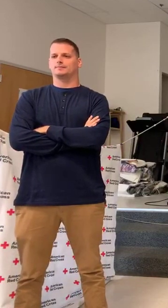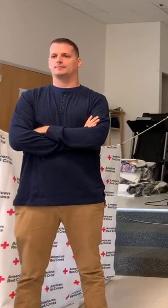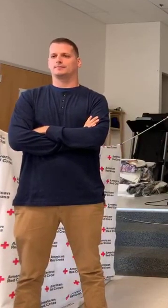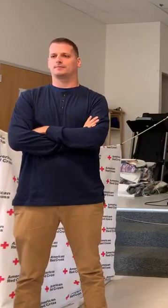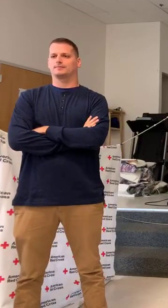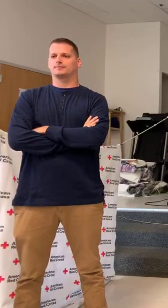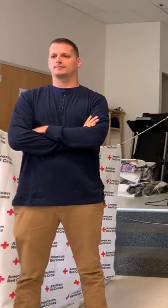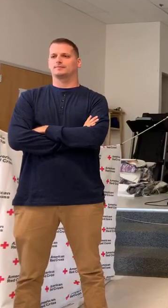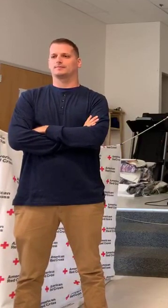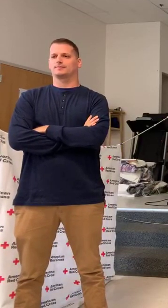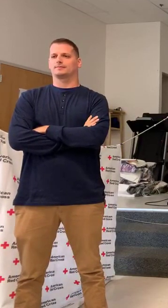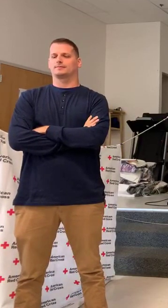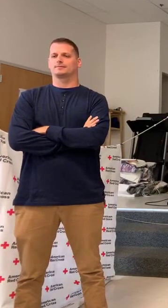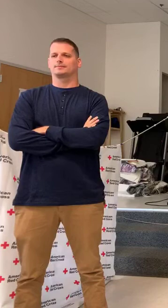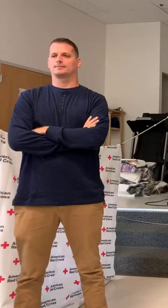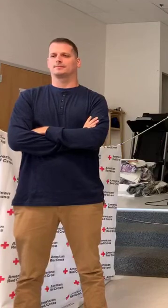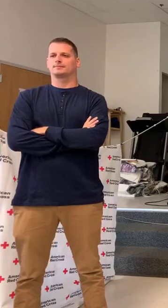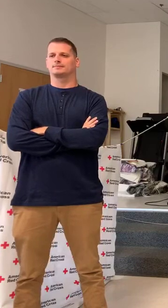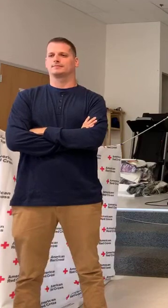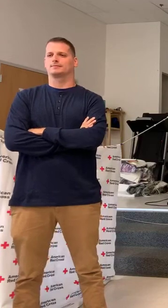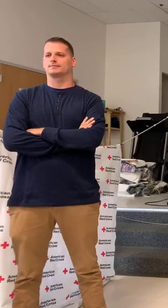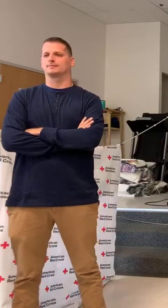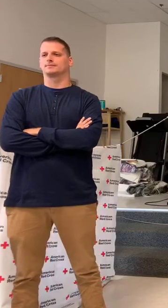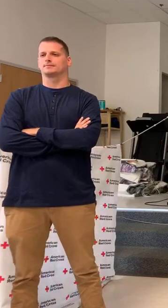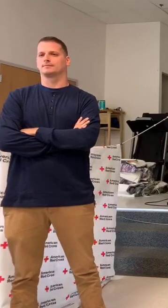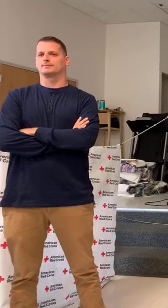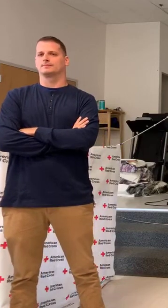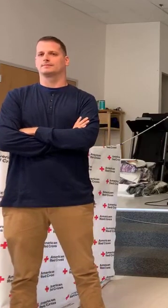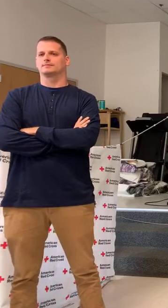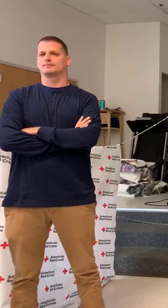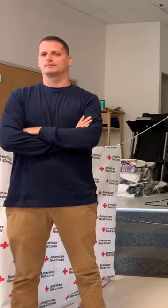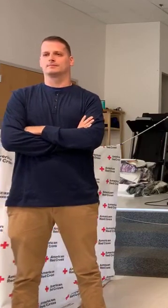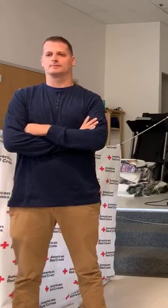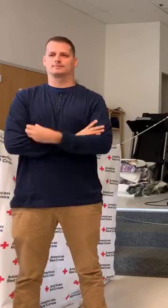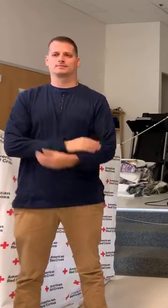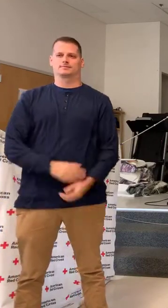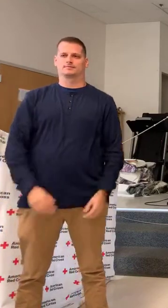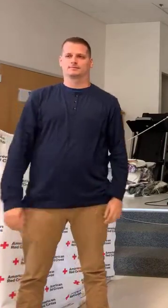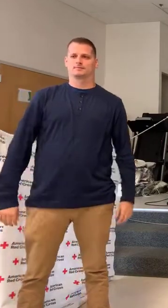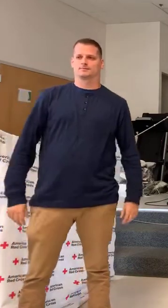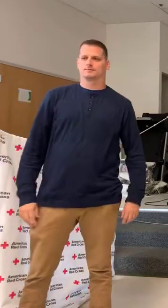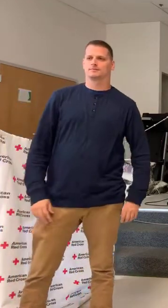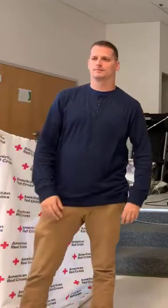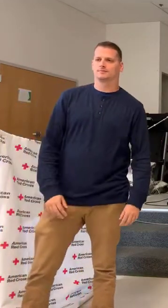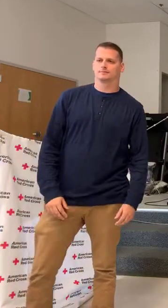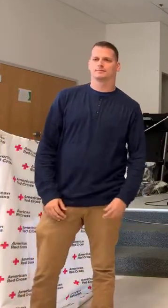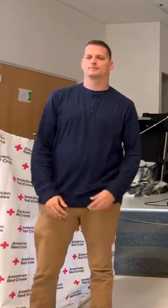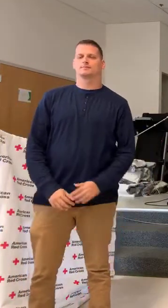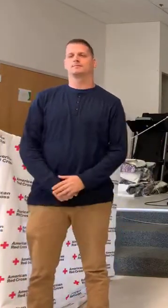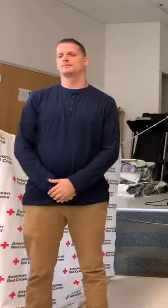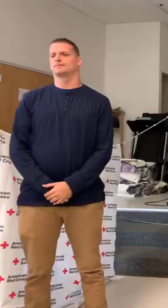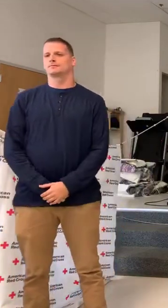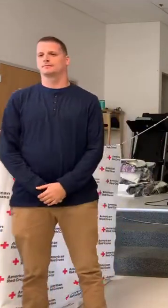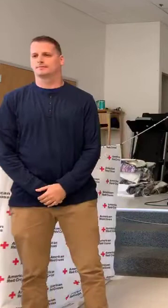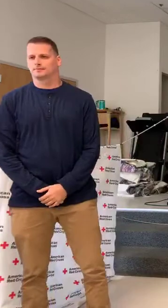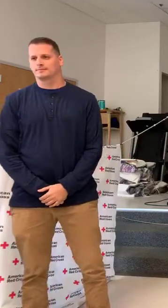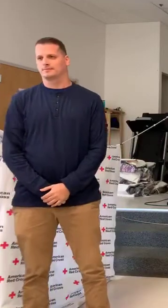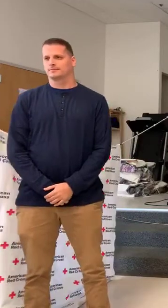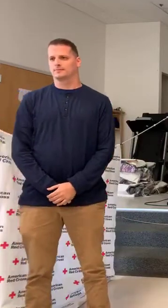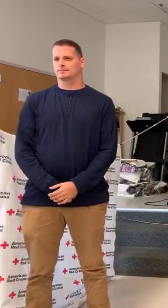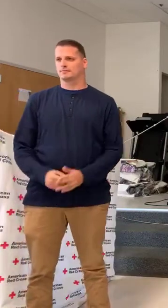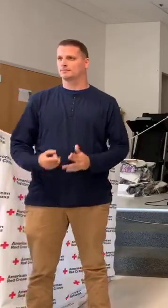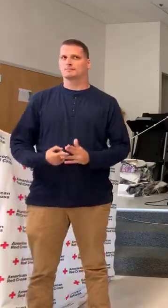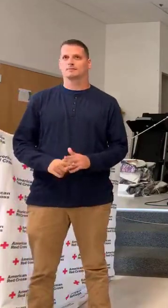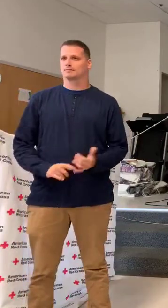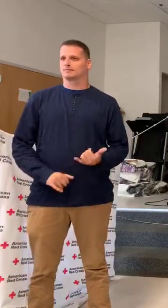Kel Casey. We'll hear a message from our IC, Norm McDonald, Operations Update, Fire Weather and Fire Behavior. Thank